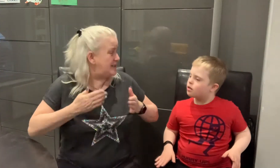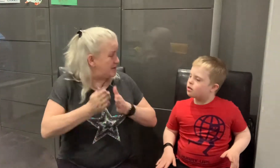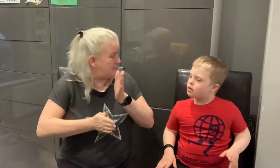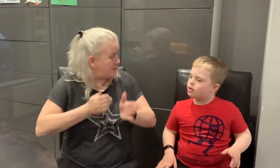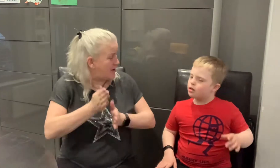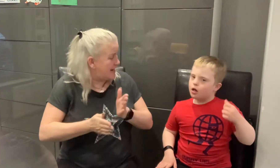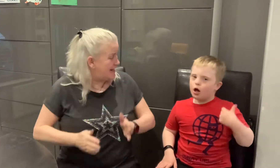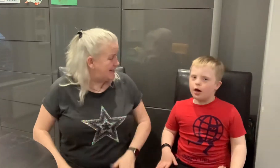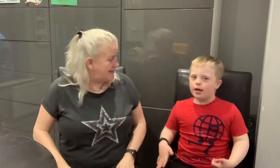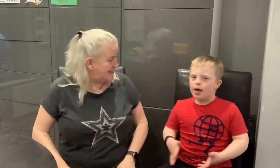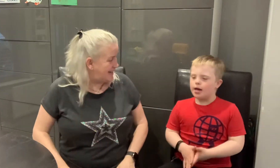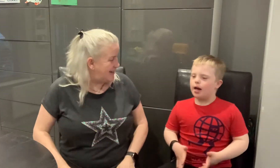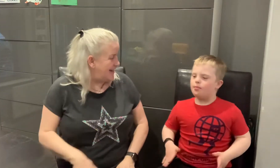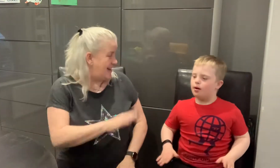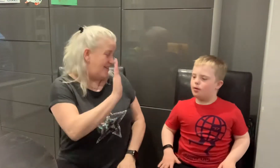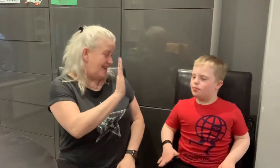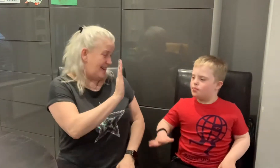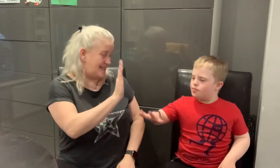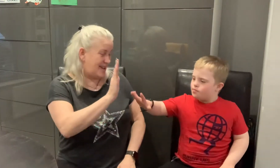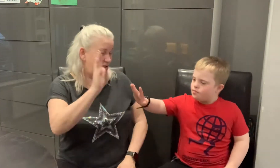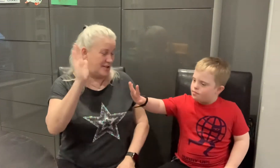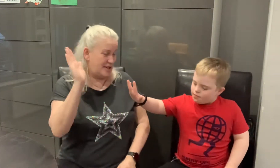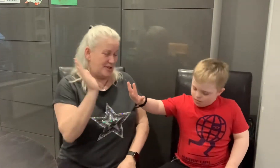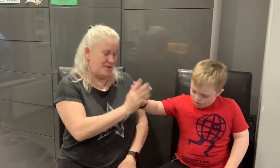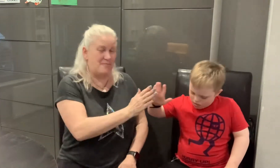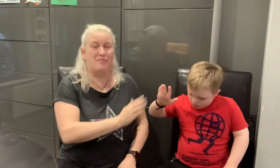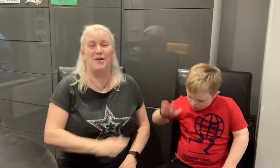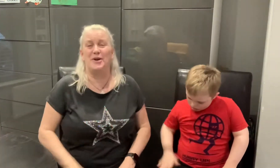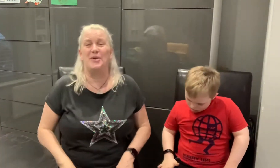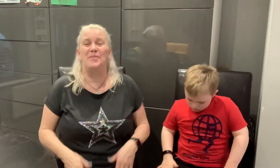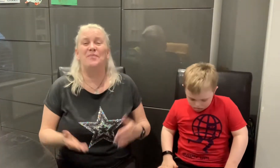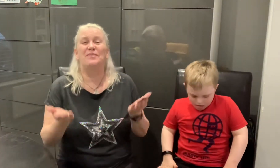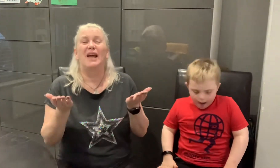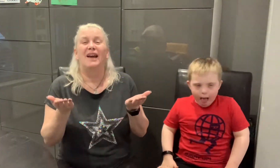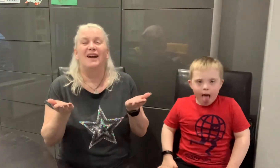ready to do some signing? I'm going, Mum. Let's go, dude. Boom.